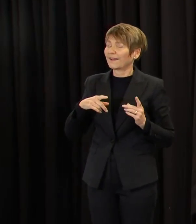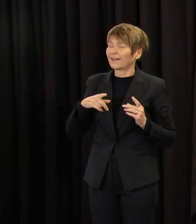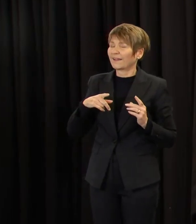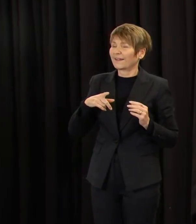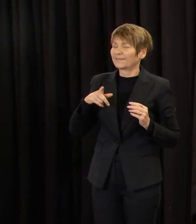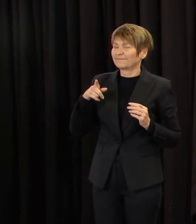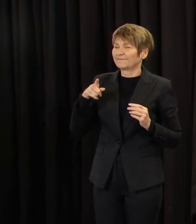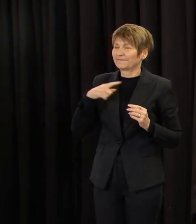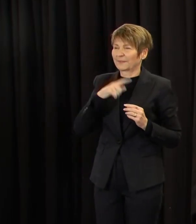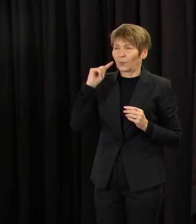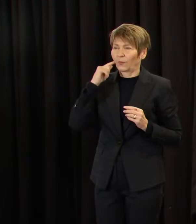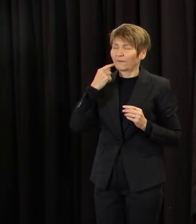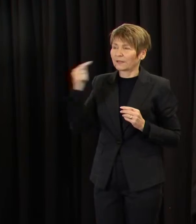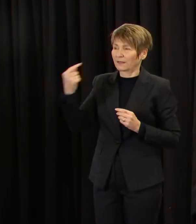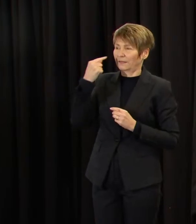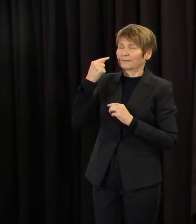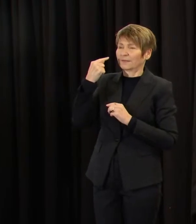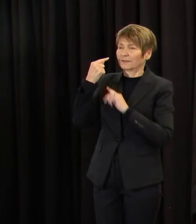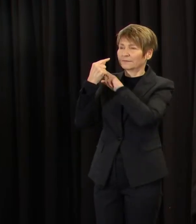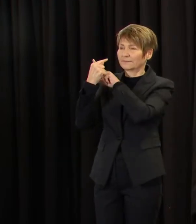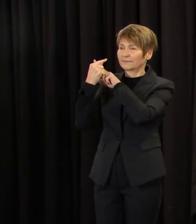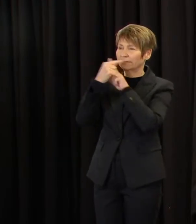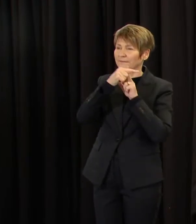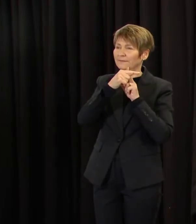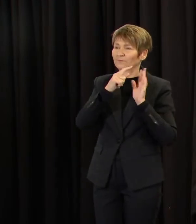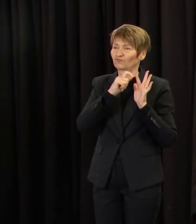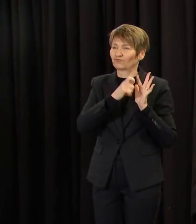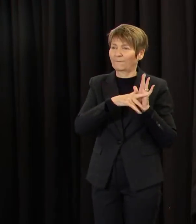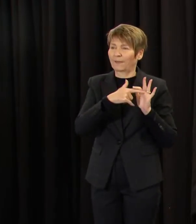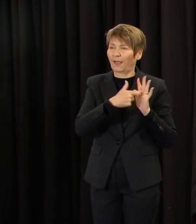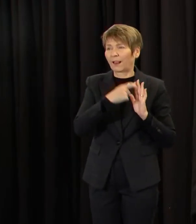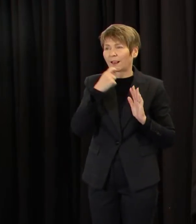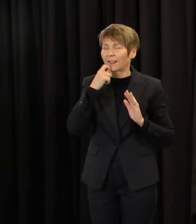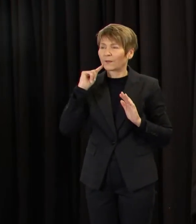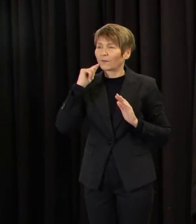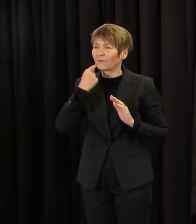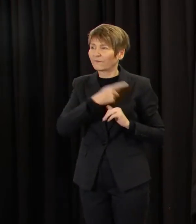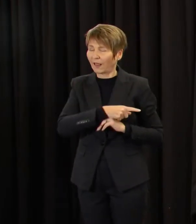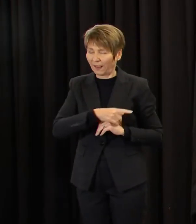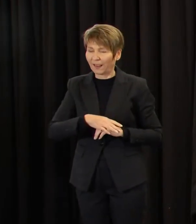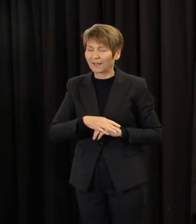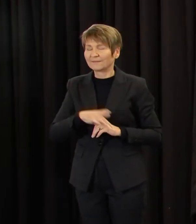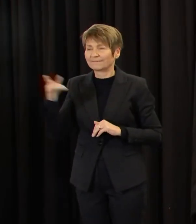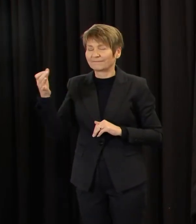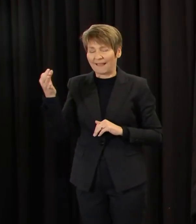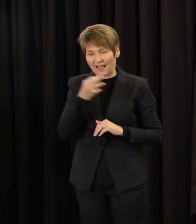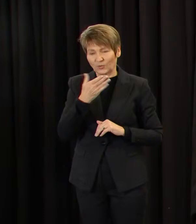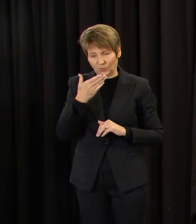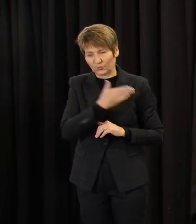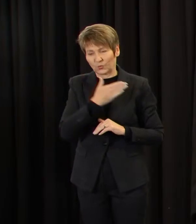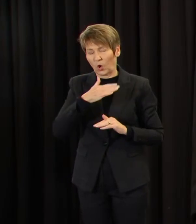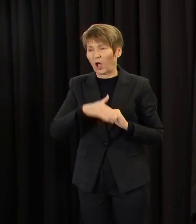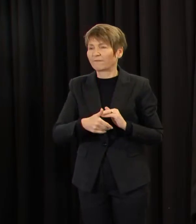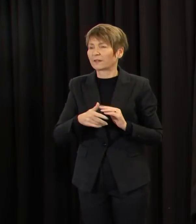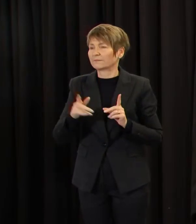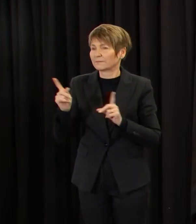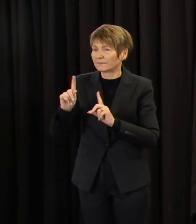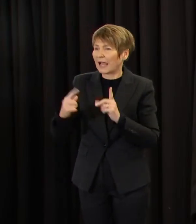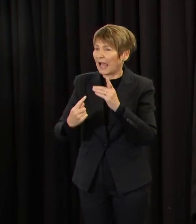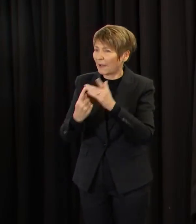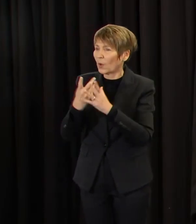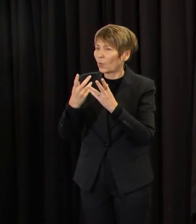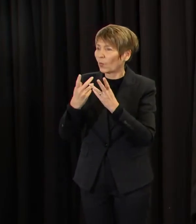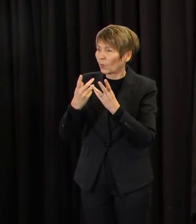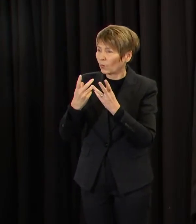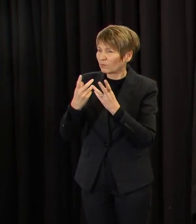for Year 12 students who need to perform as part of their school-based assessments, and they have to get tested ideally before